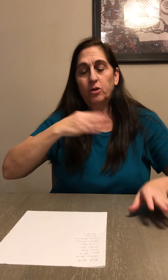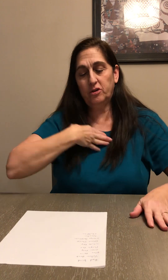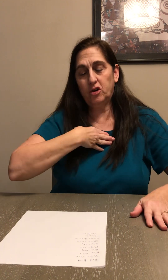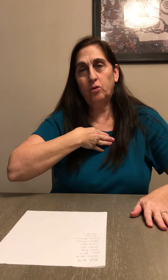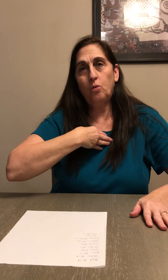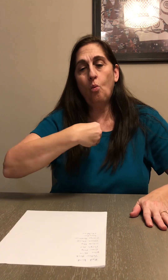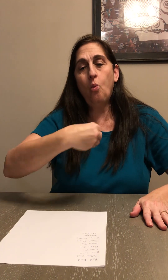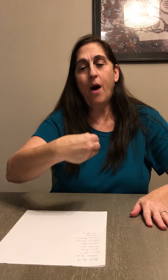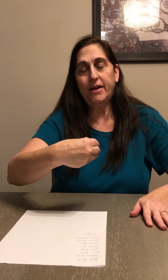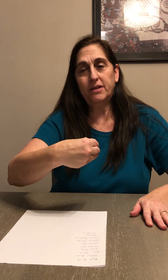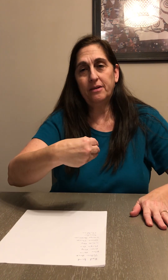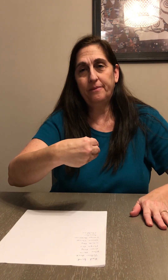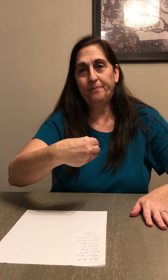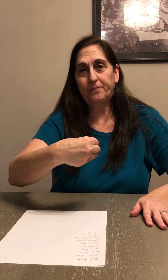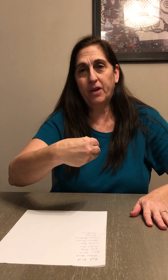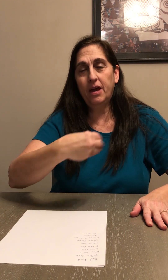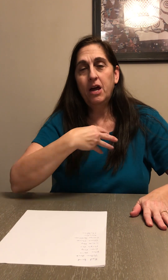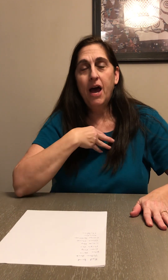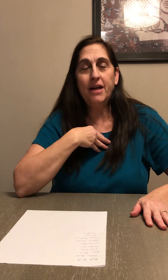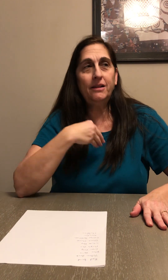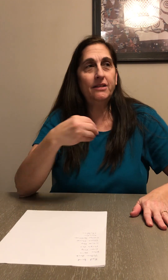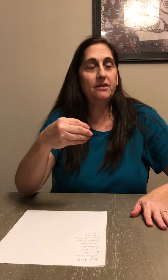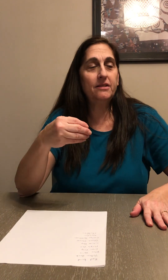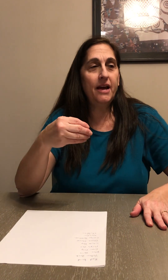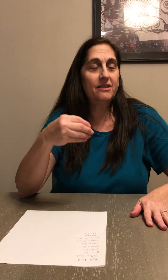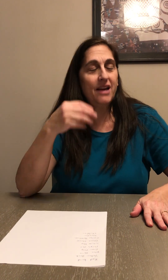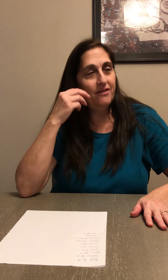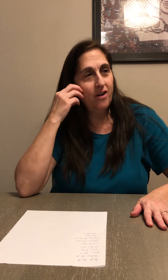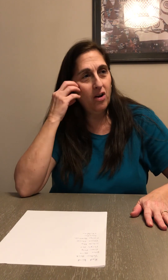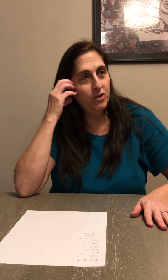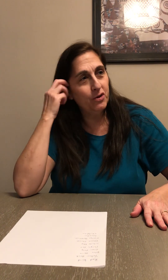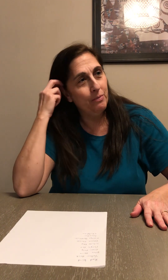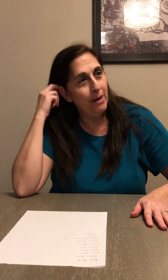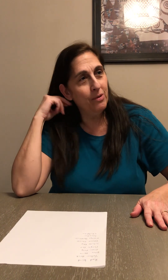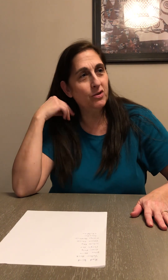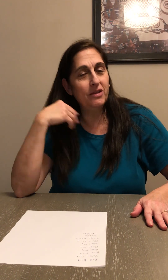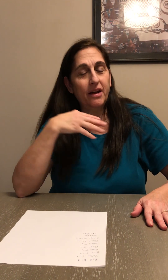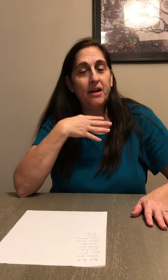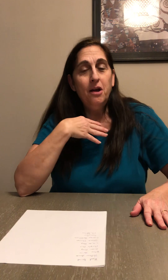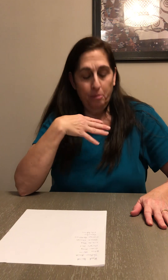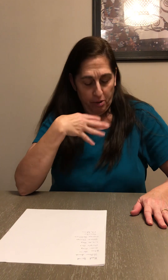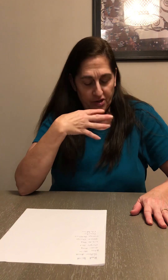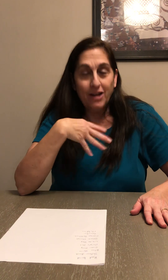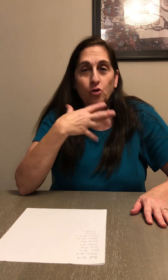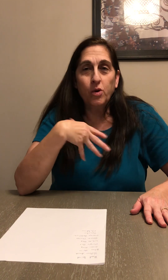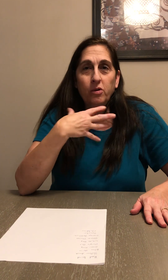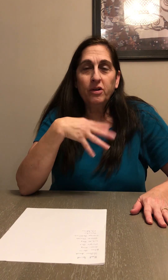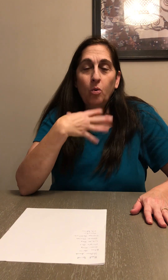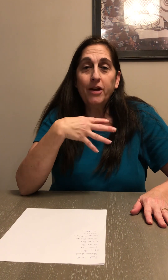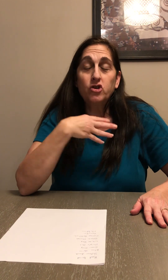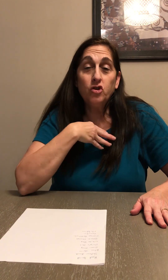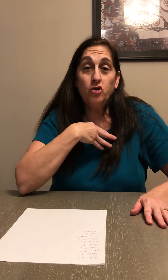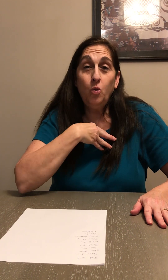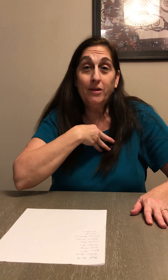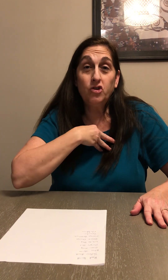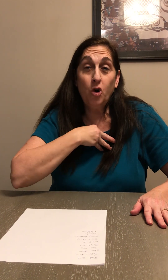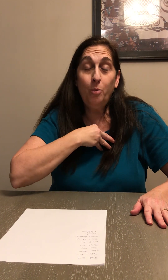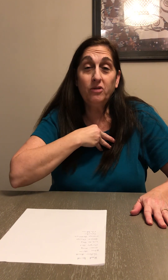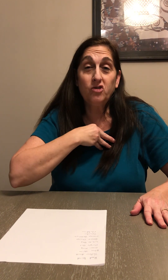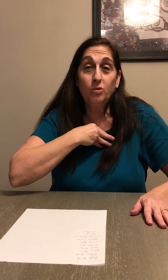it's white, okay? And I like to say, it's kind of a hard one to remember, so I say, pretend you're wearing a white shirt and you want to show